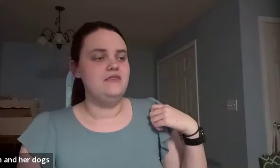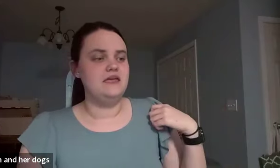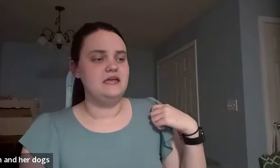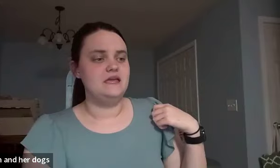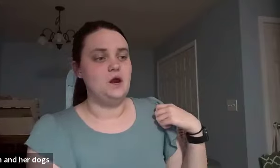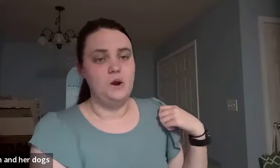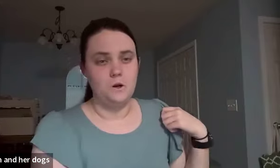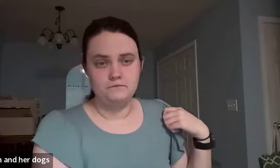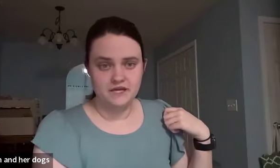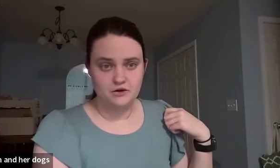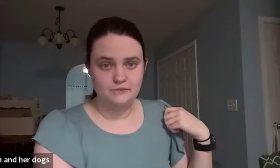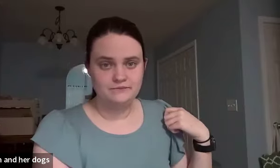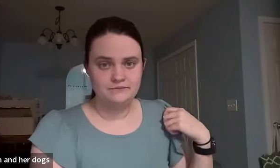And then our pickle.